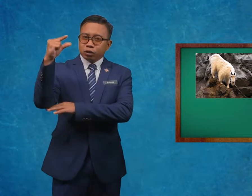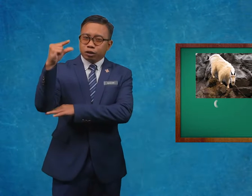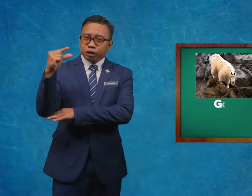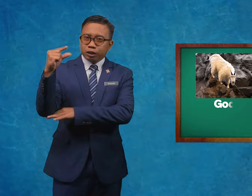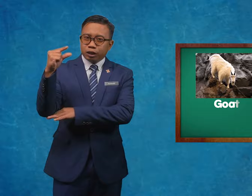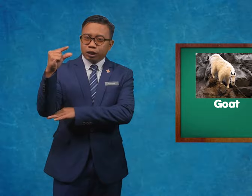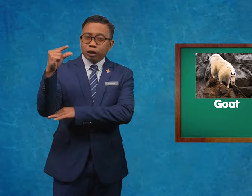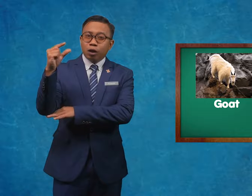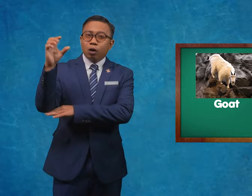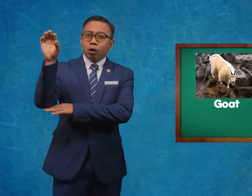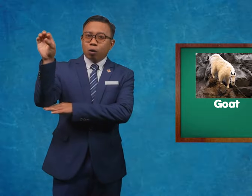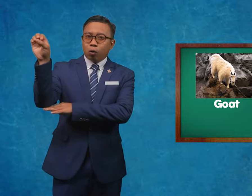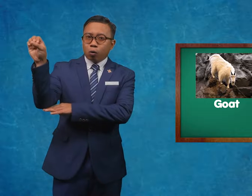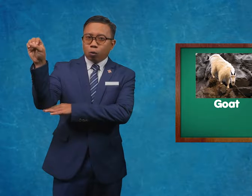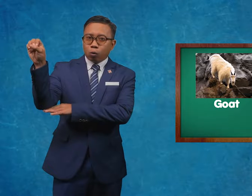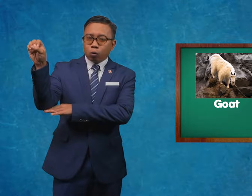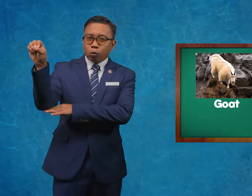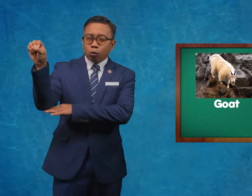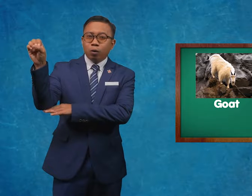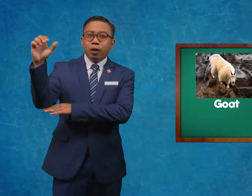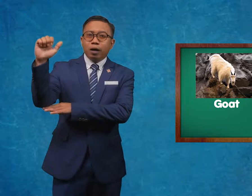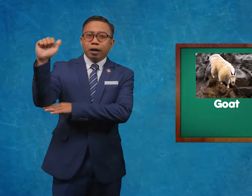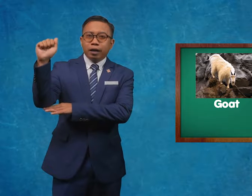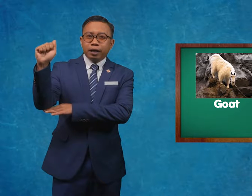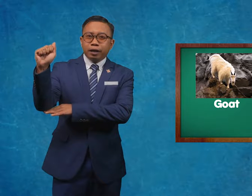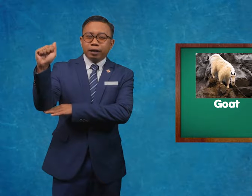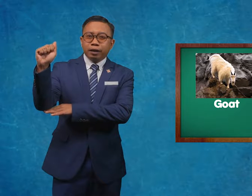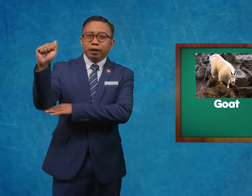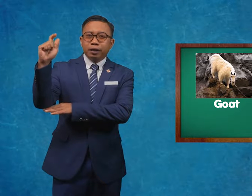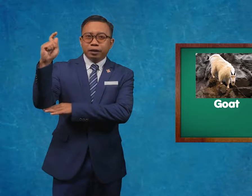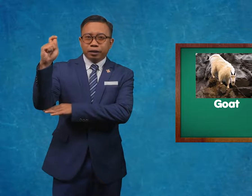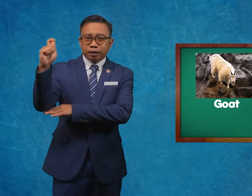G O A T.